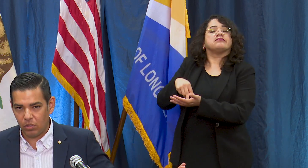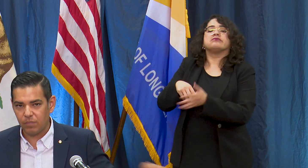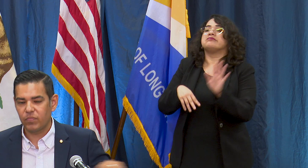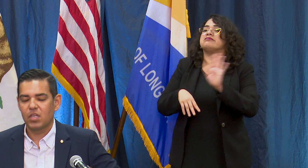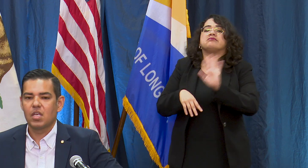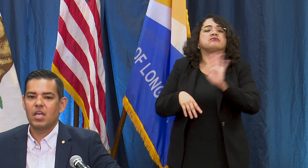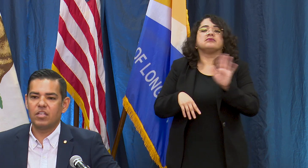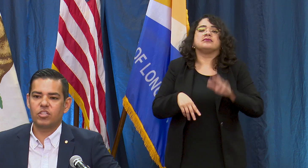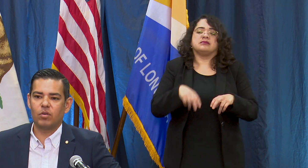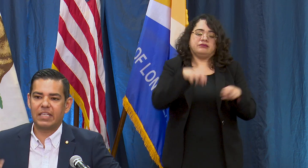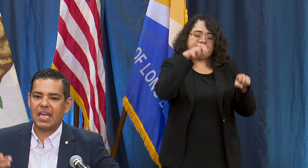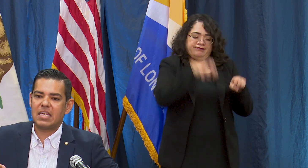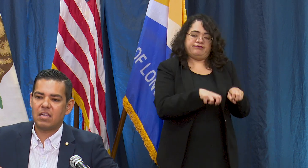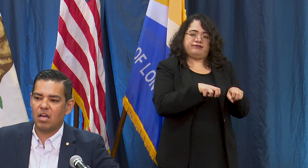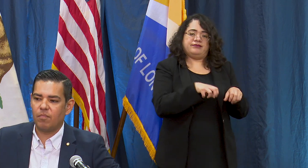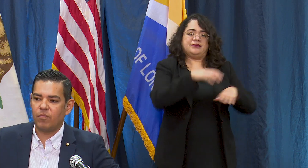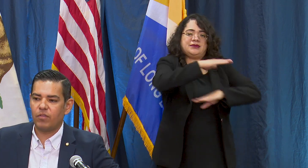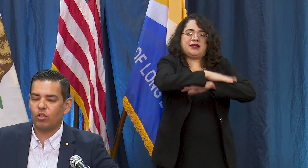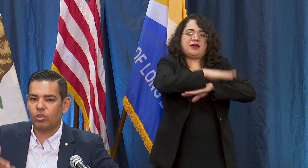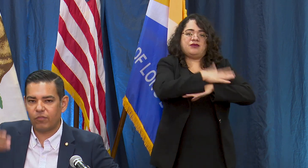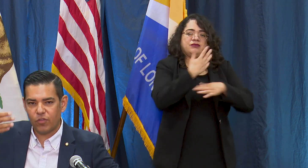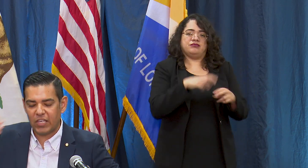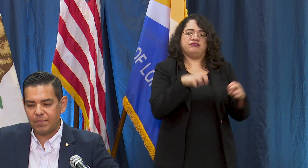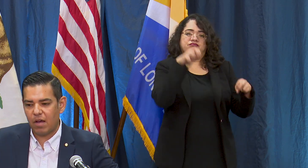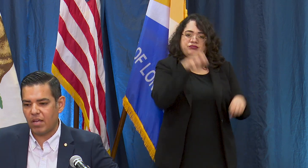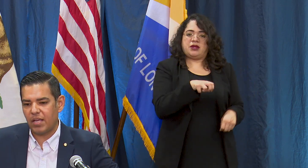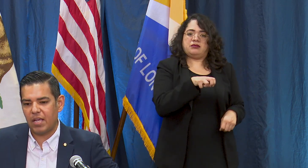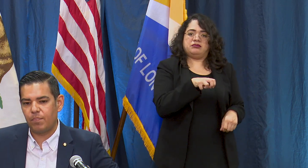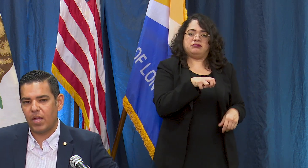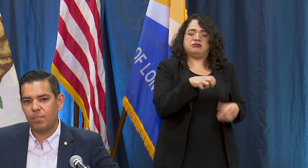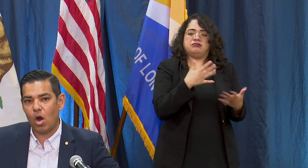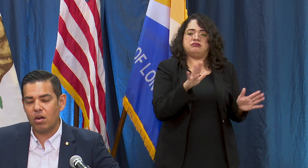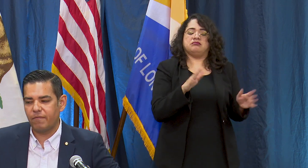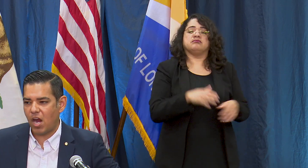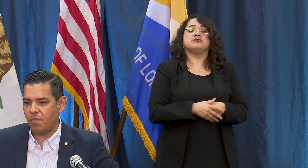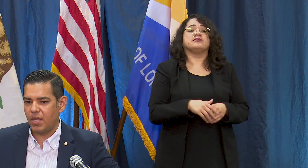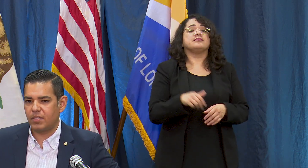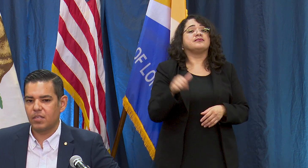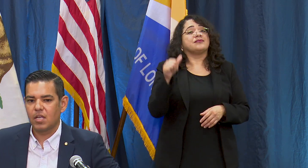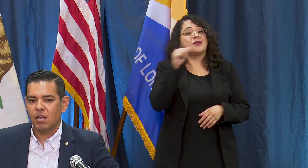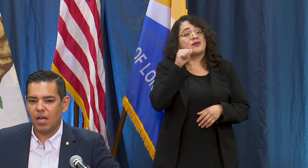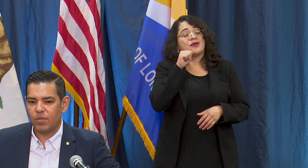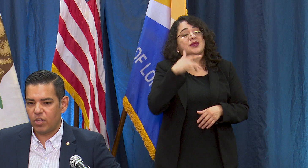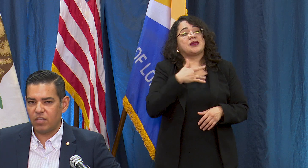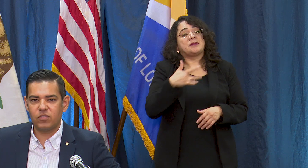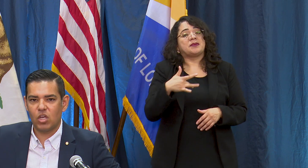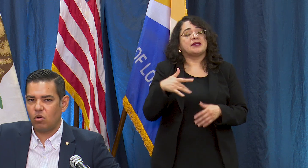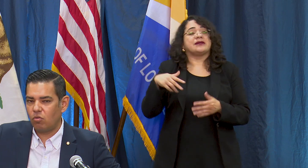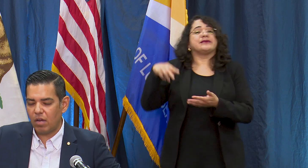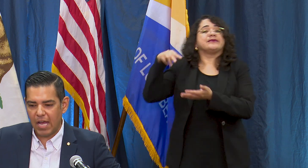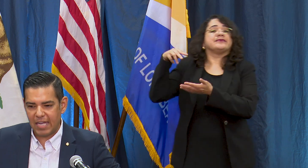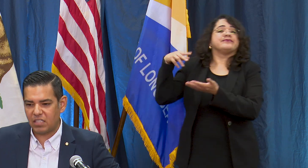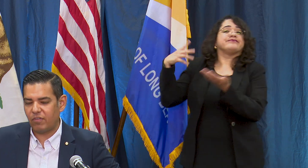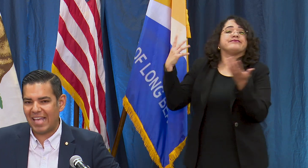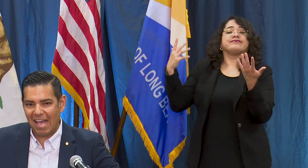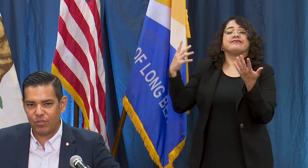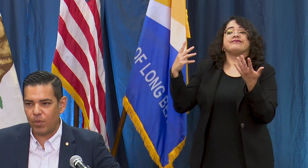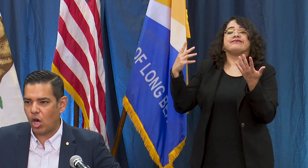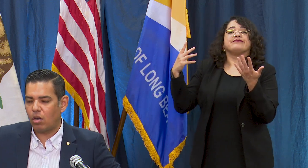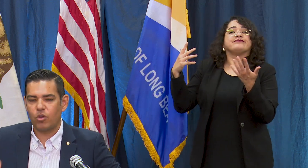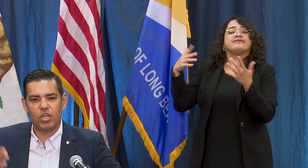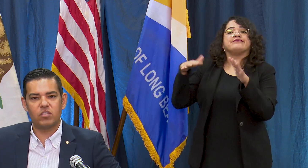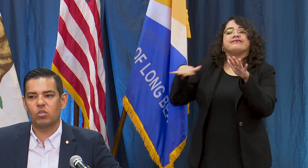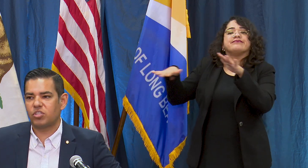a table. And so again, if you're thinking about a bar environment, there is no activity